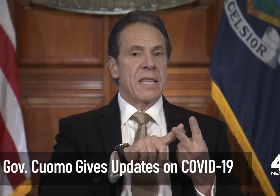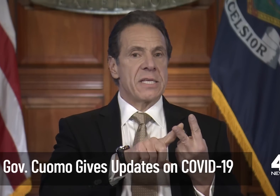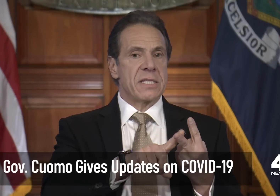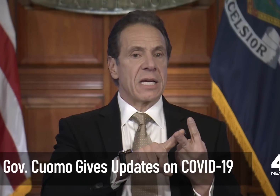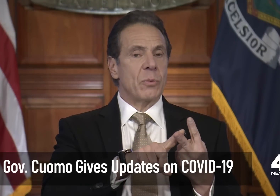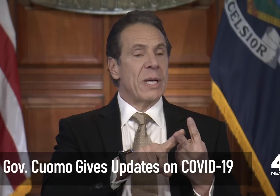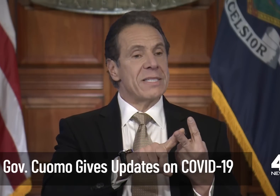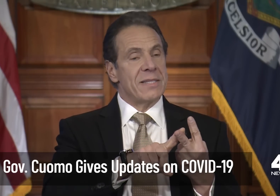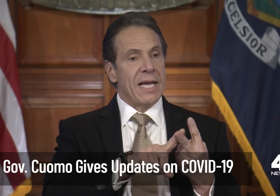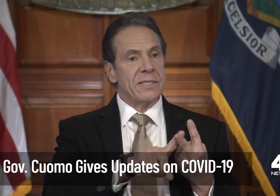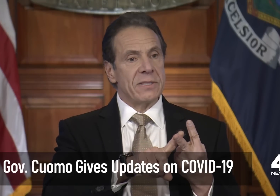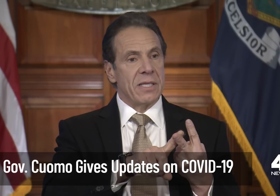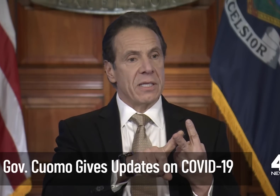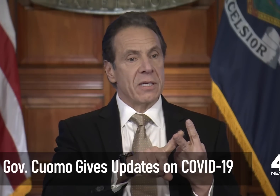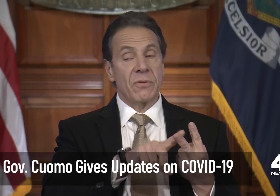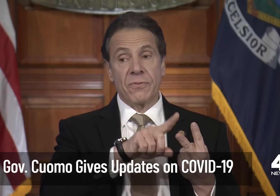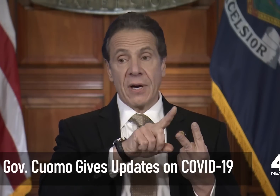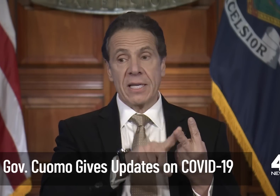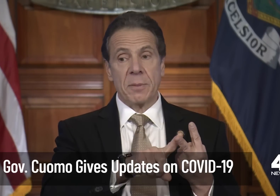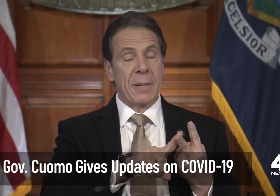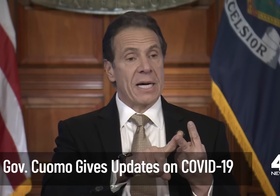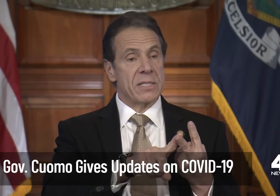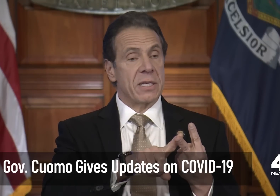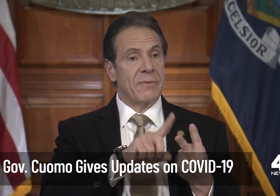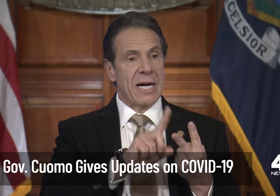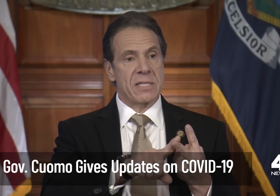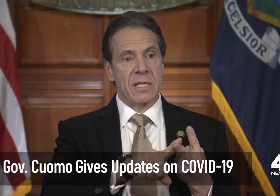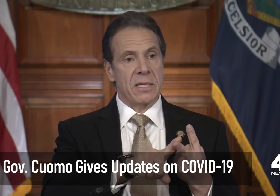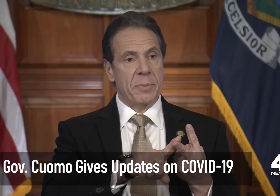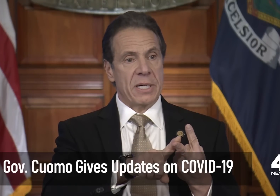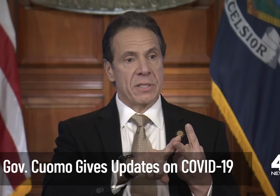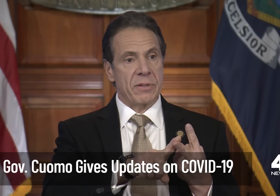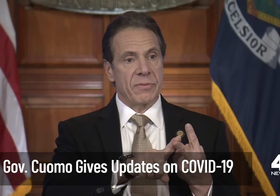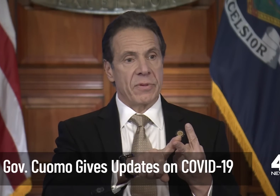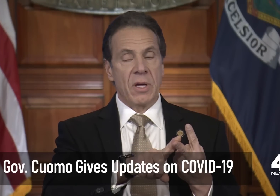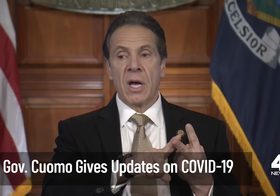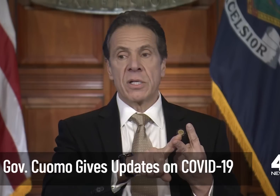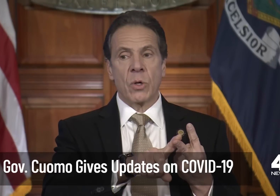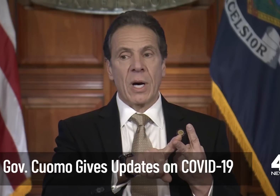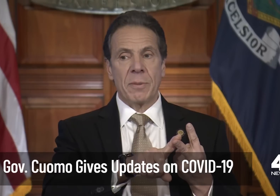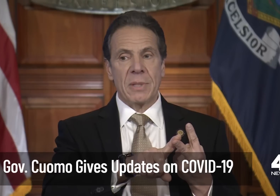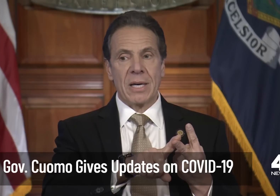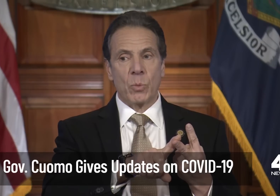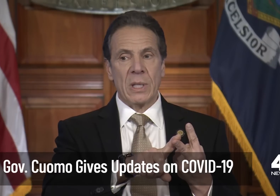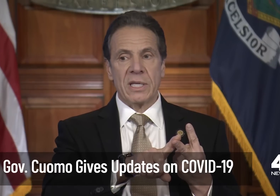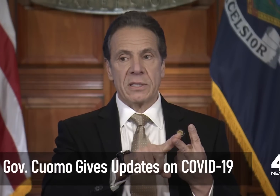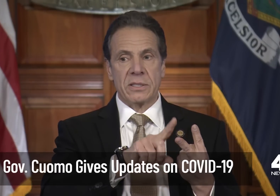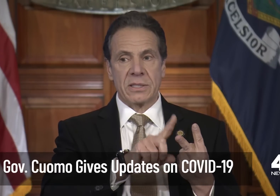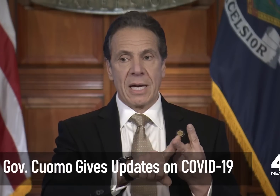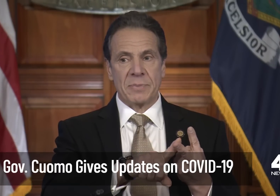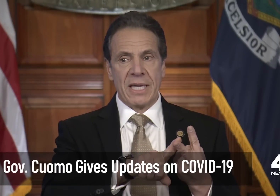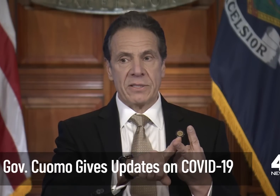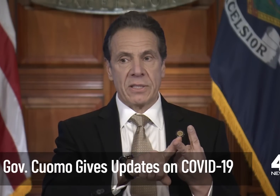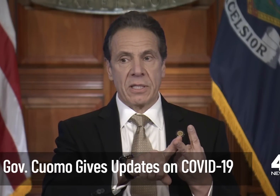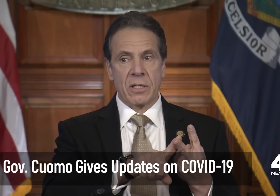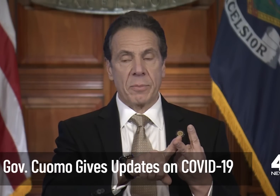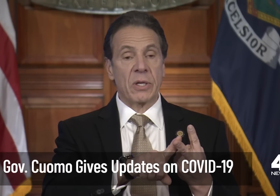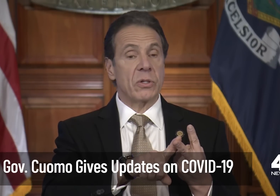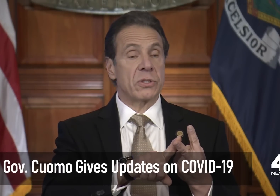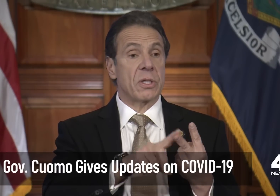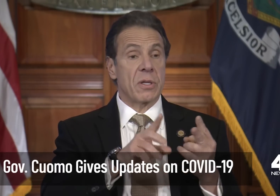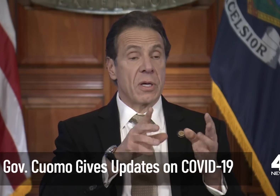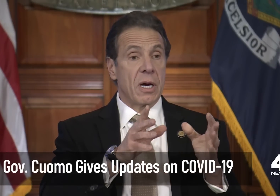The second way is testing, find the positive, isolate the positive. So I'm not willing to stop